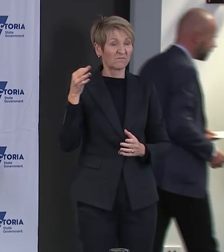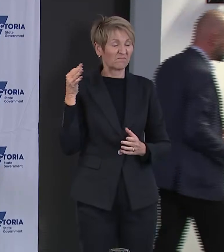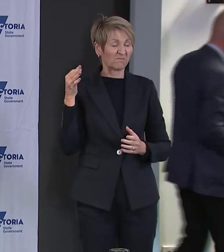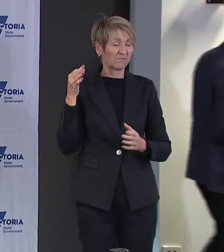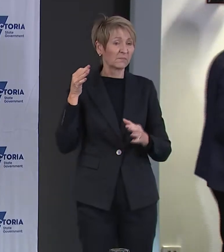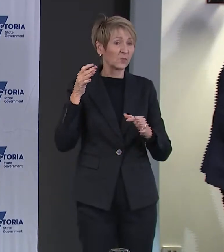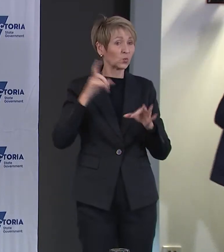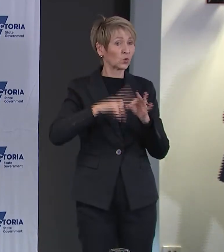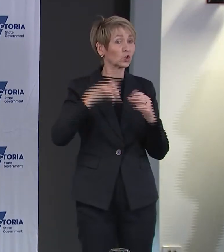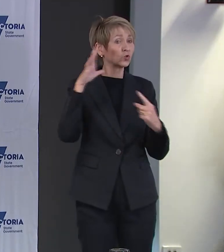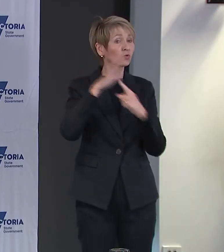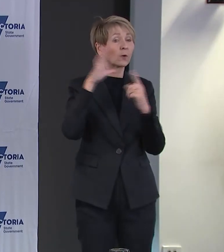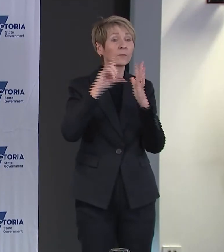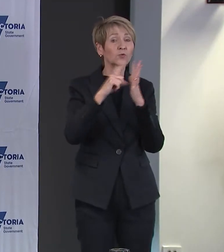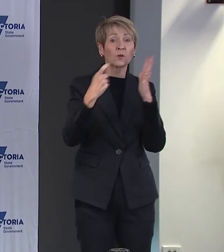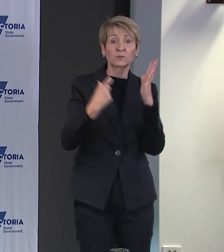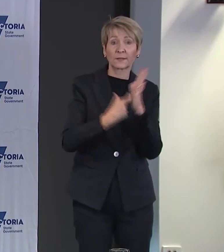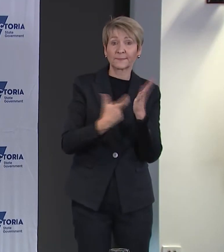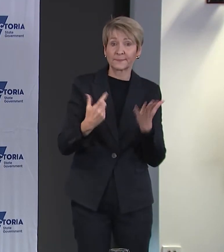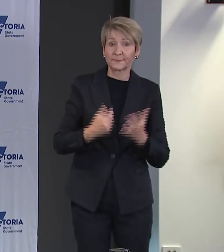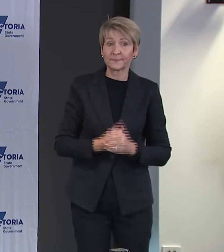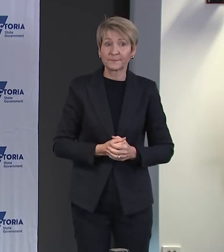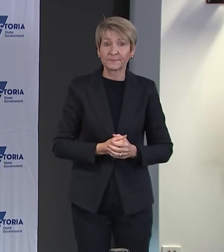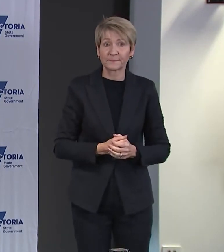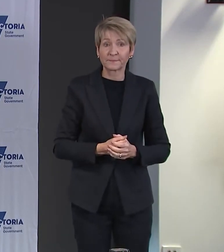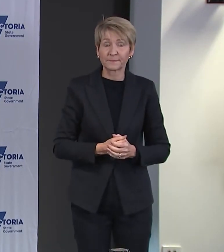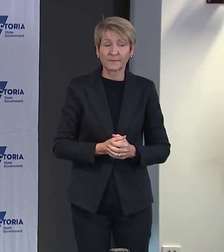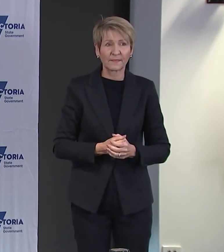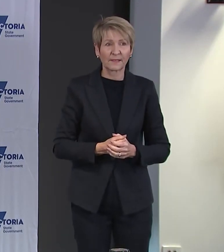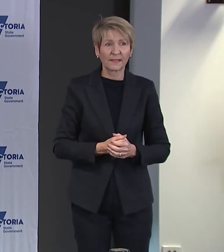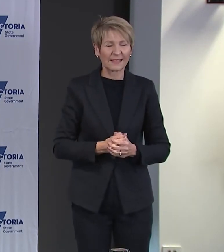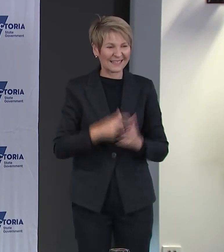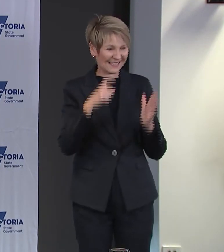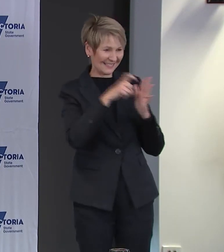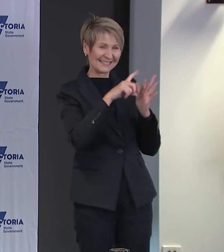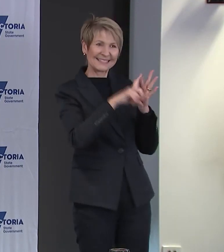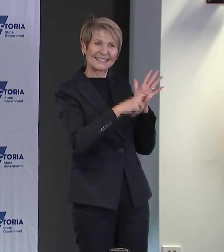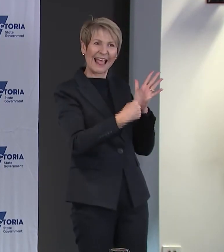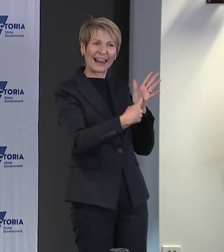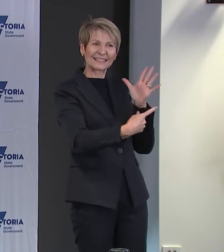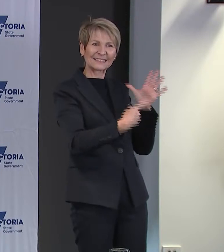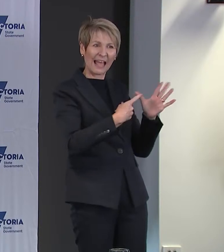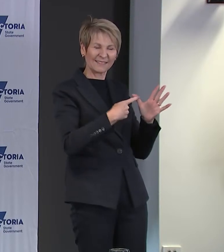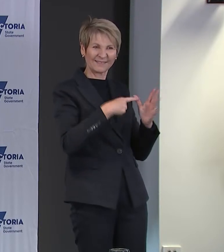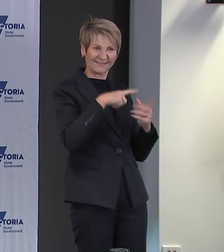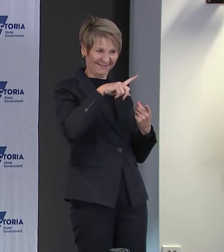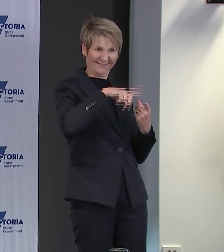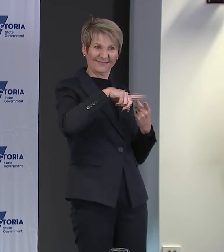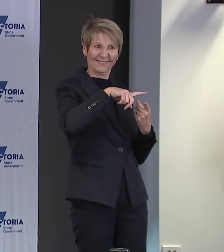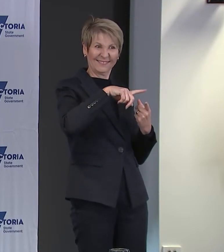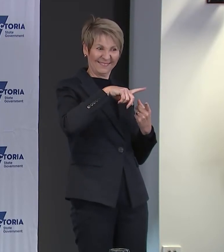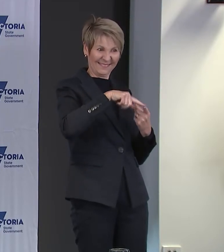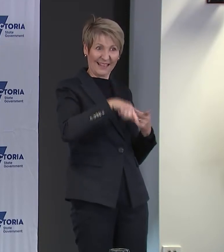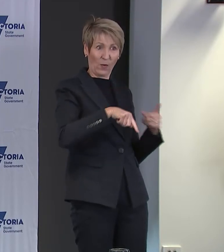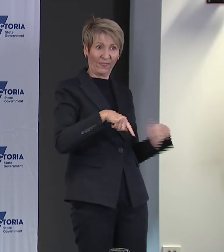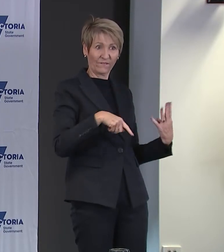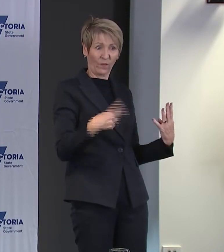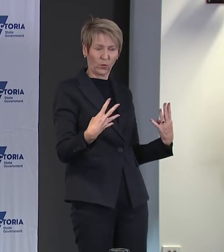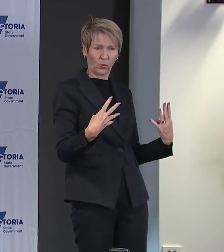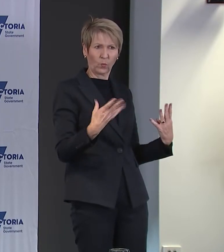Obviously, it's still a mystery as to where this Delta variant has come from. And from what Professor Lewin tells us, we may never